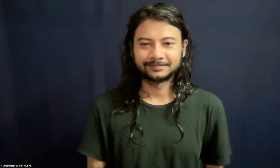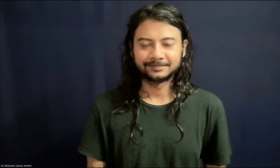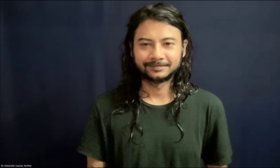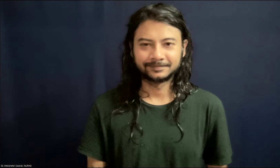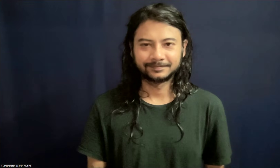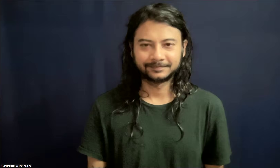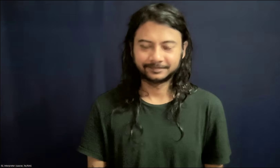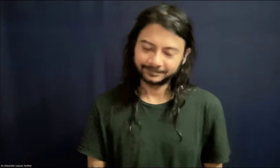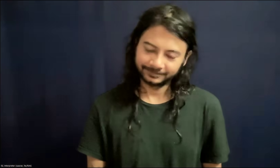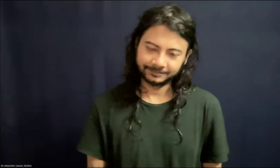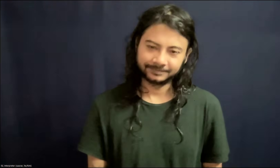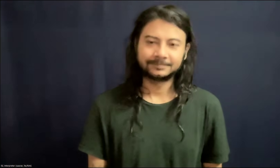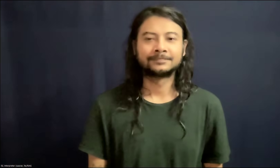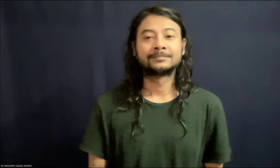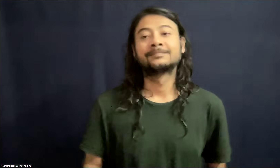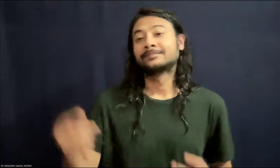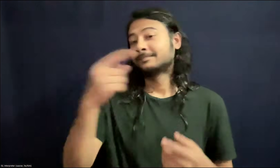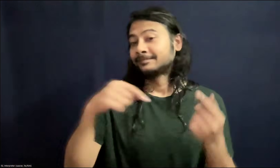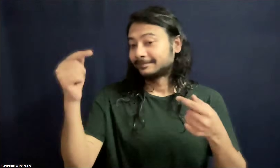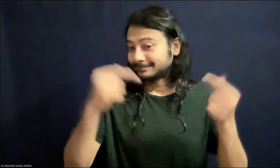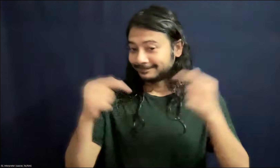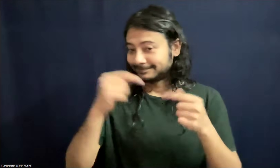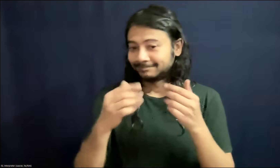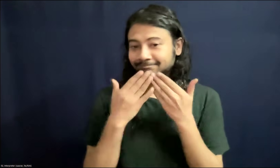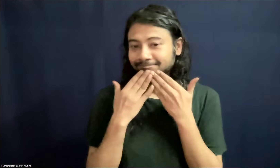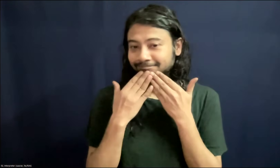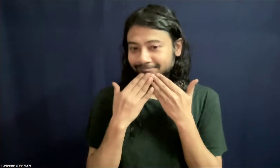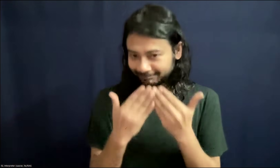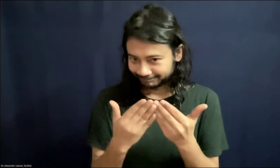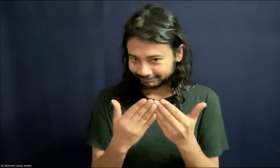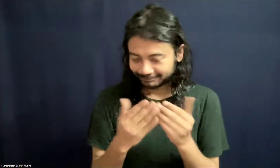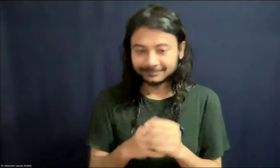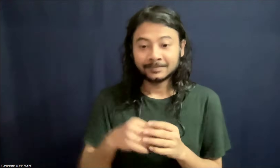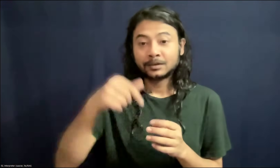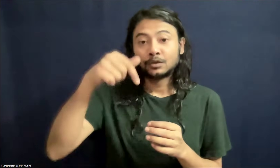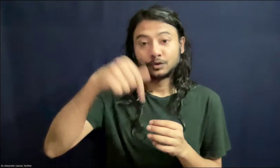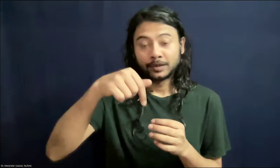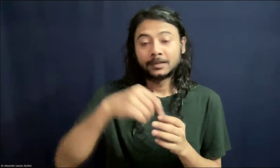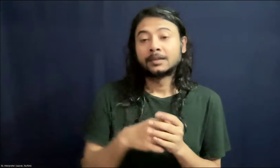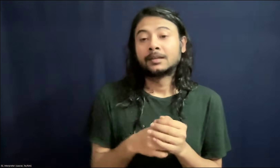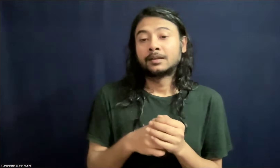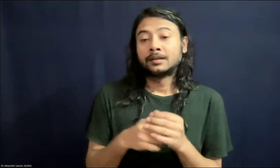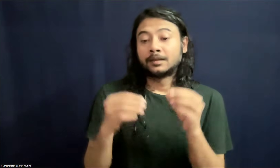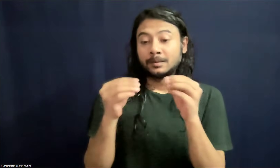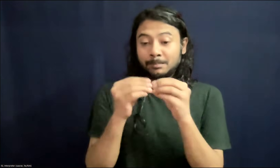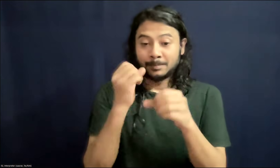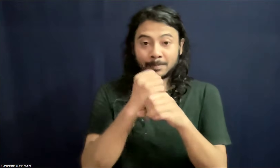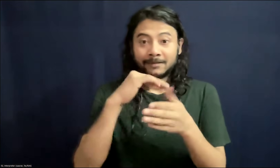So, thank you all for joining. Today is our last class of chapter 15, Bhagavad Gita.